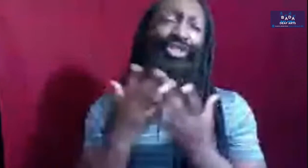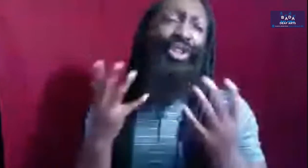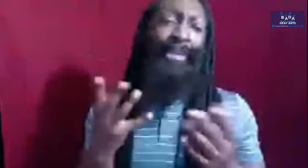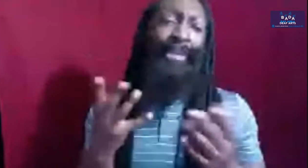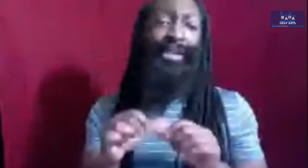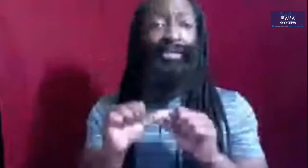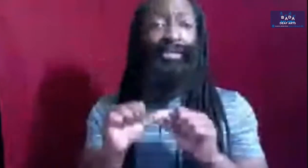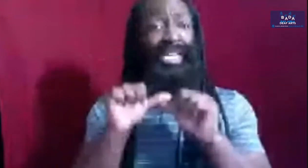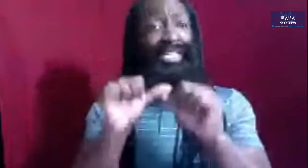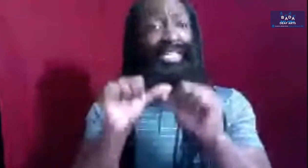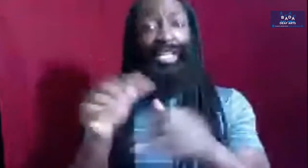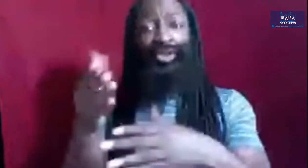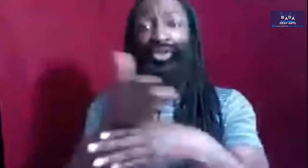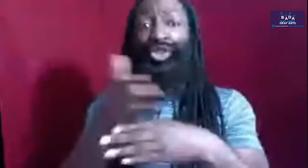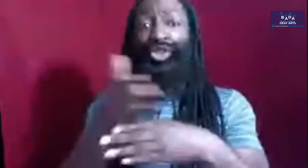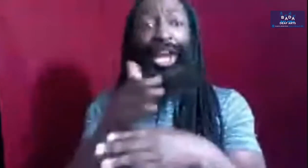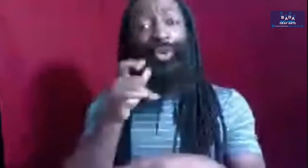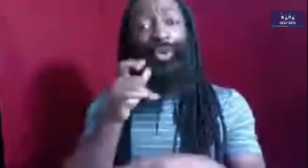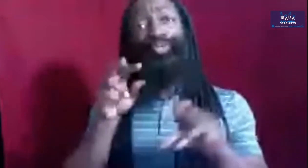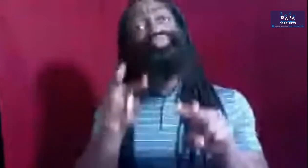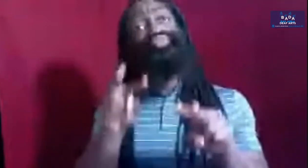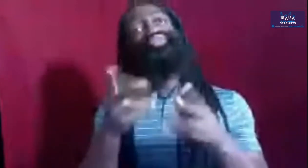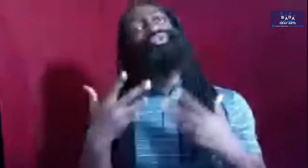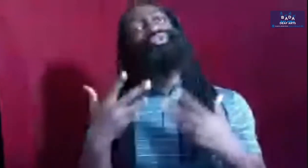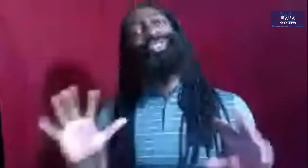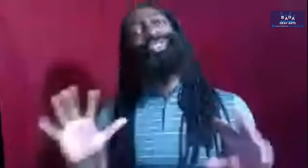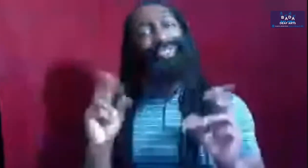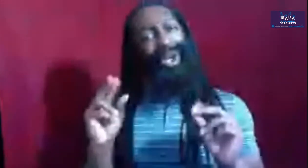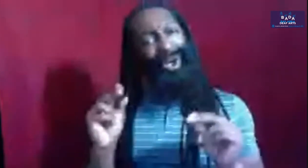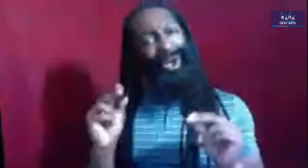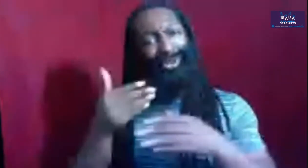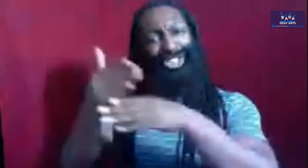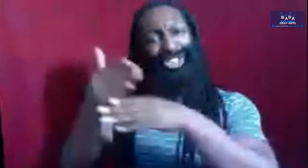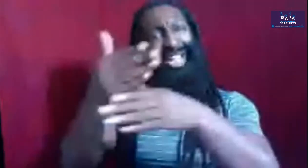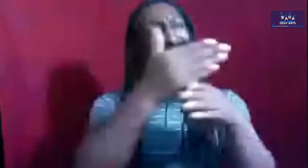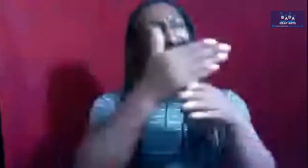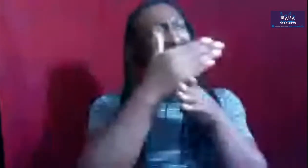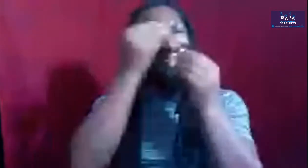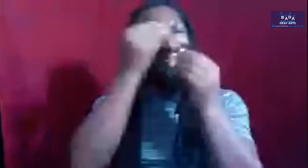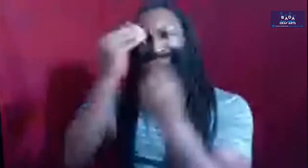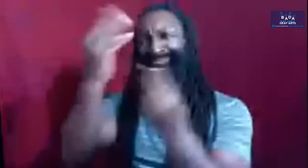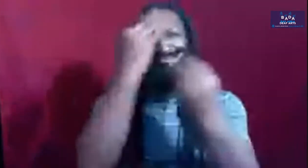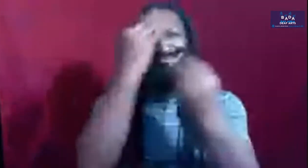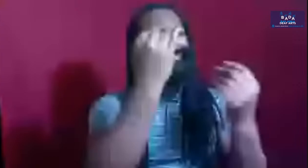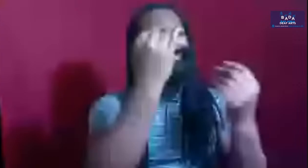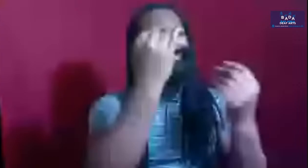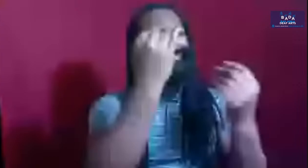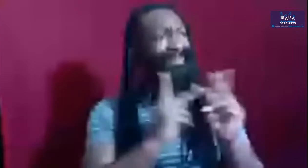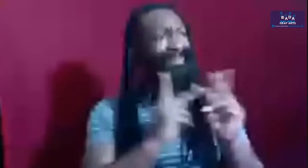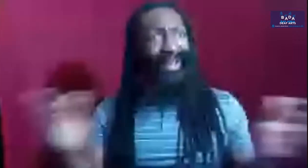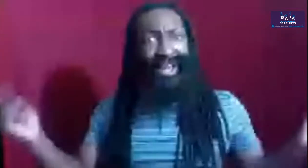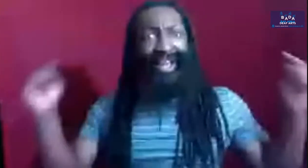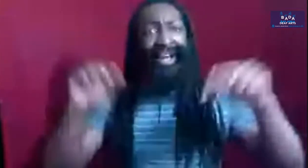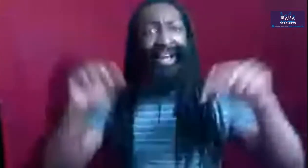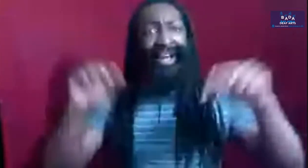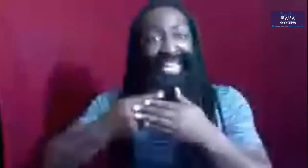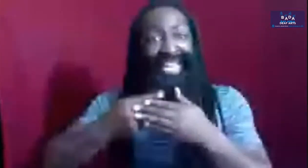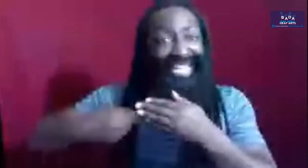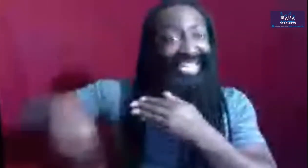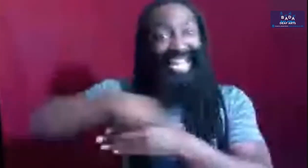Thank you so much. So continue sharing. Don't just keep it to yourself. Tell everyone.